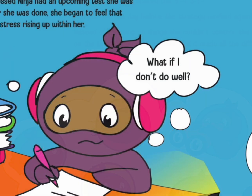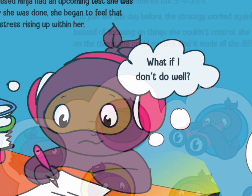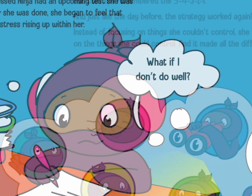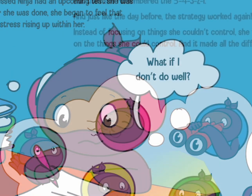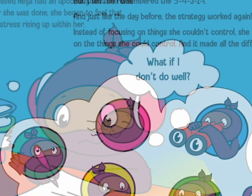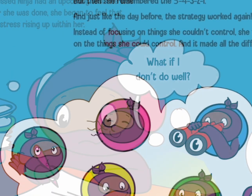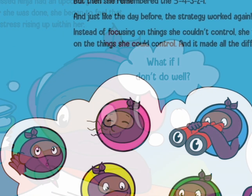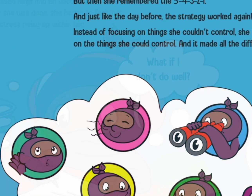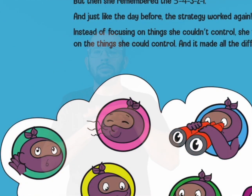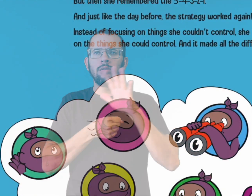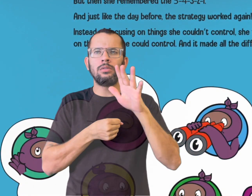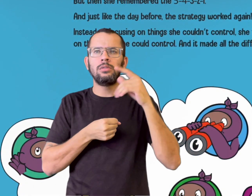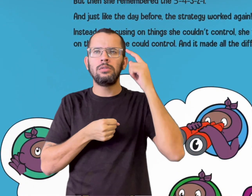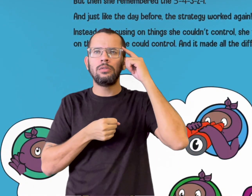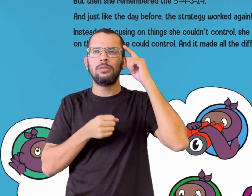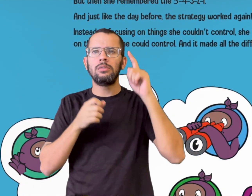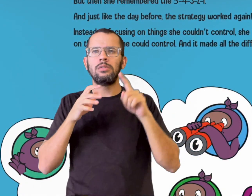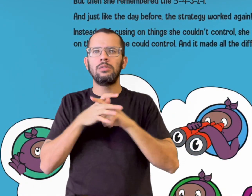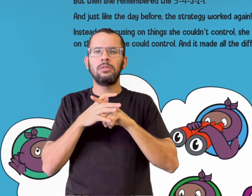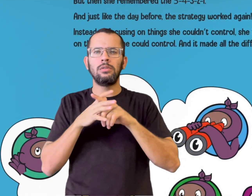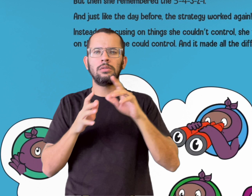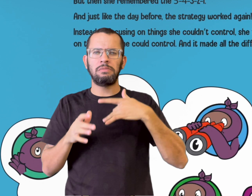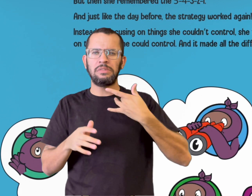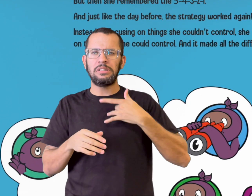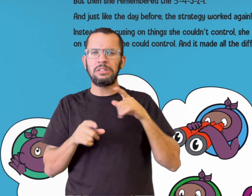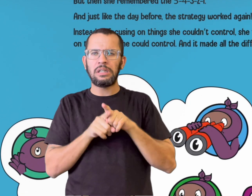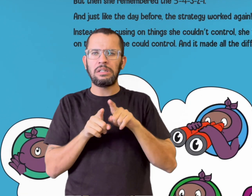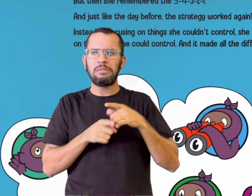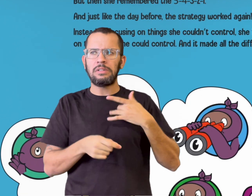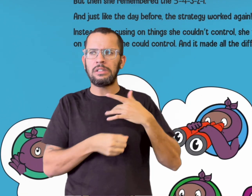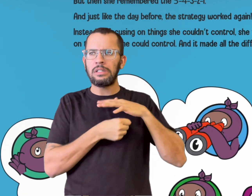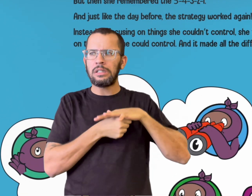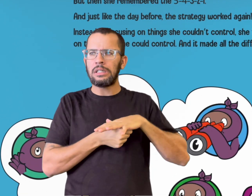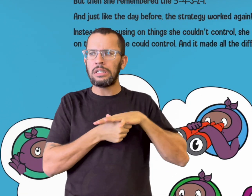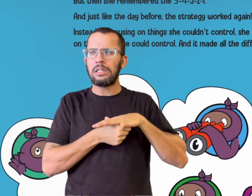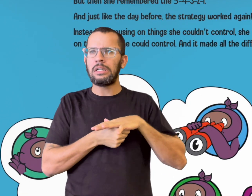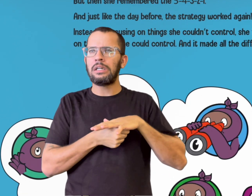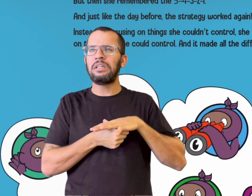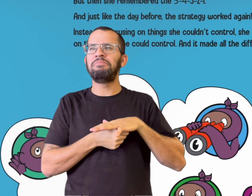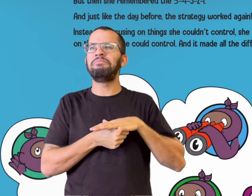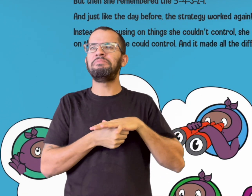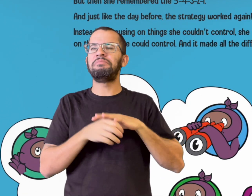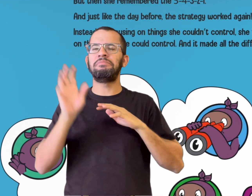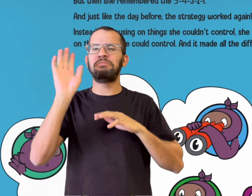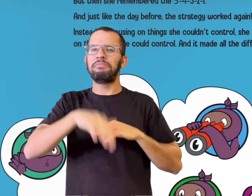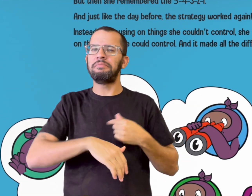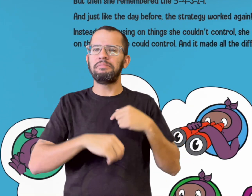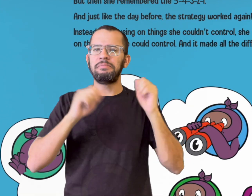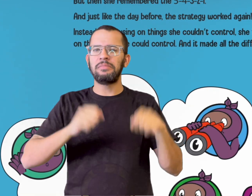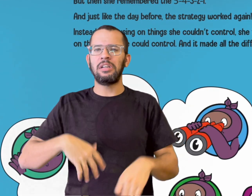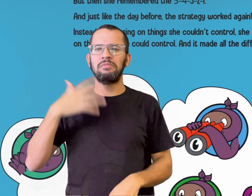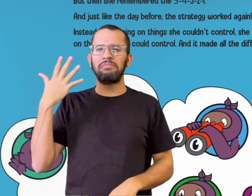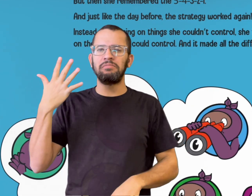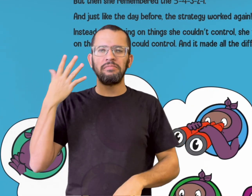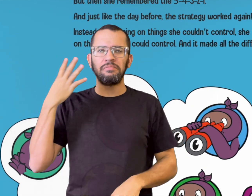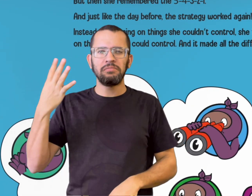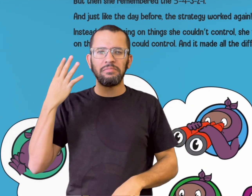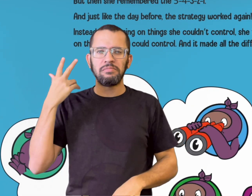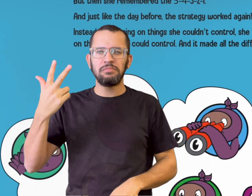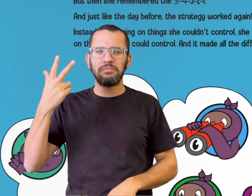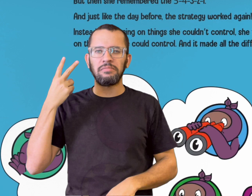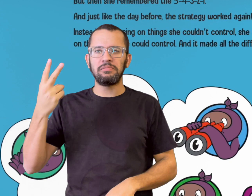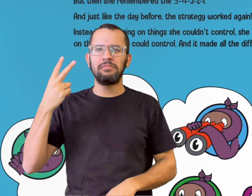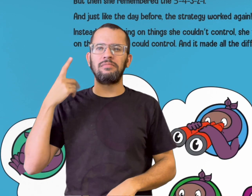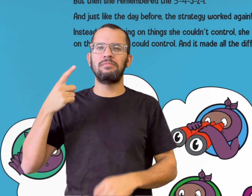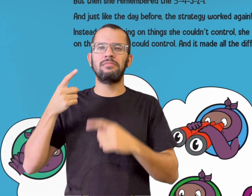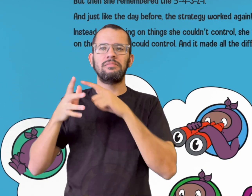that familiar feeling of stress rising up within her. But then she remembered the 5, 4, 3, 2, 1, and just like the day before,